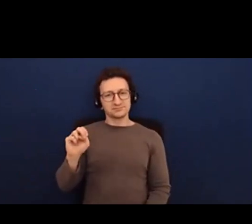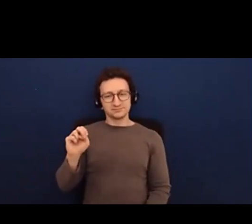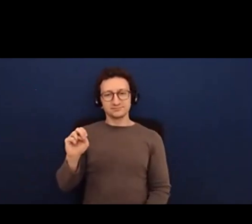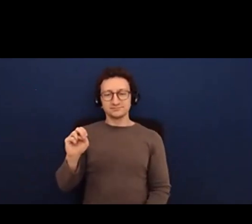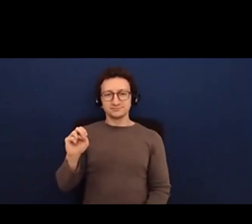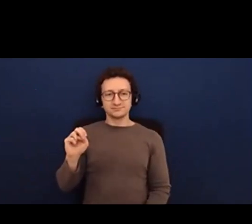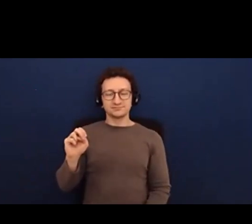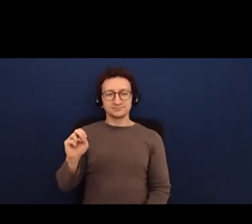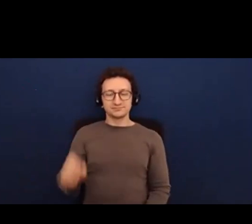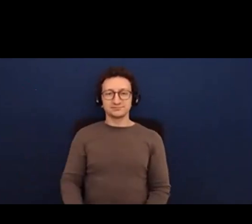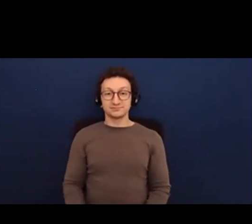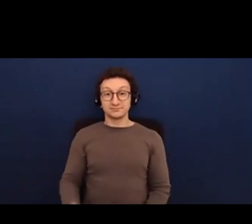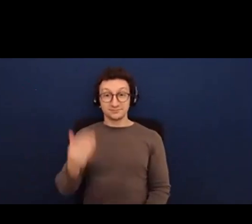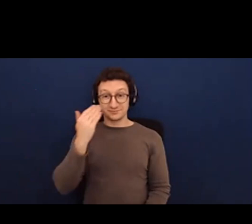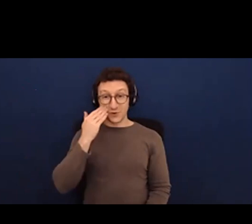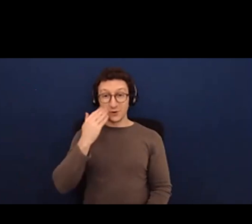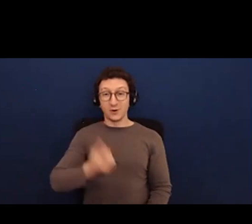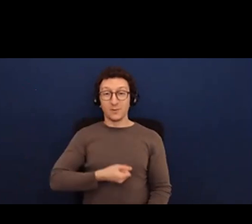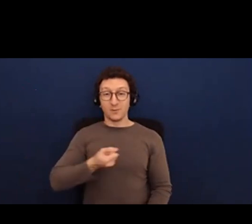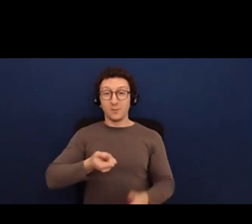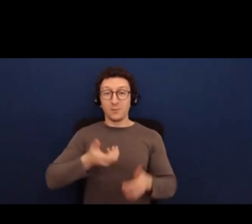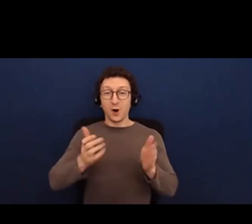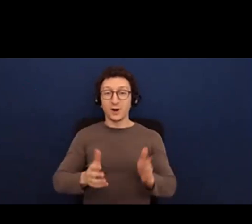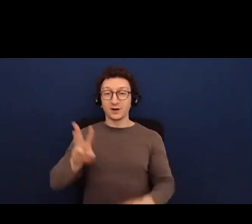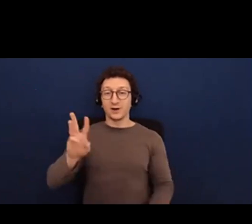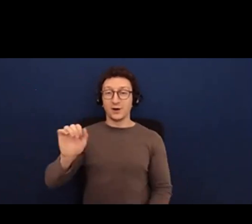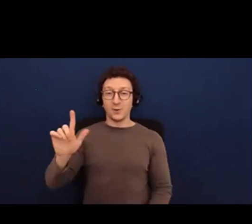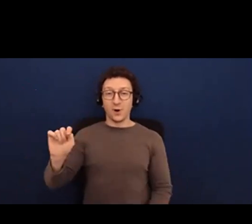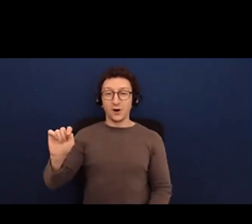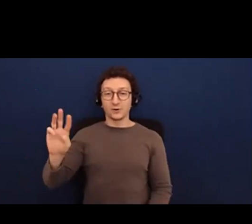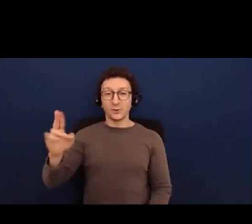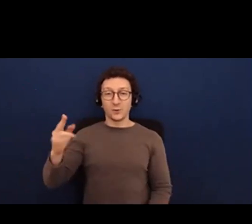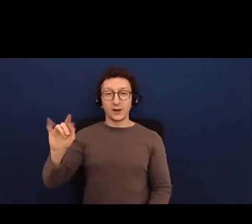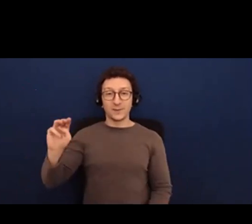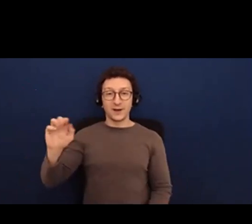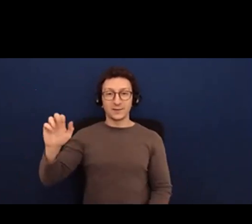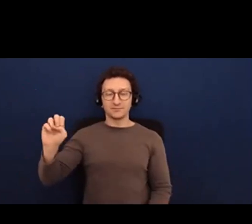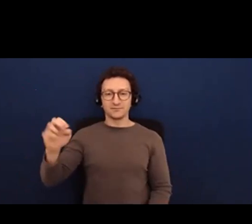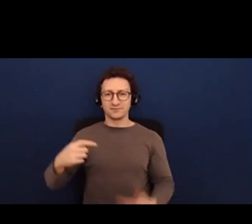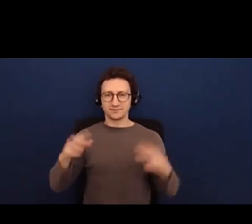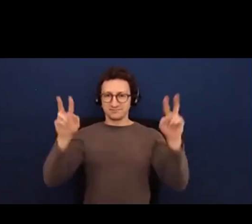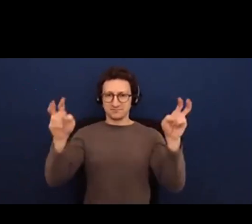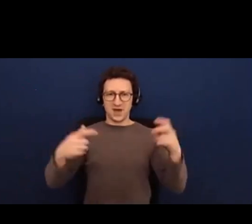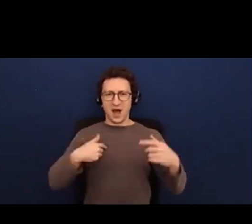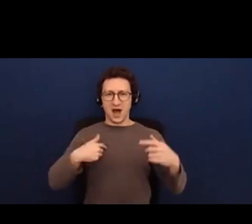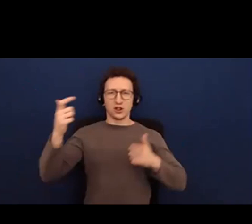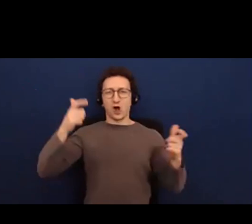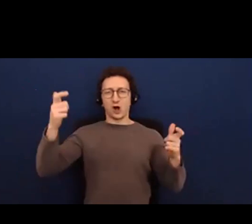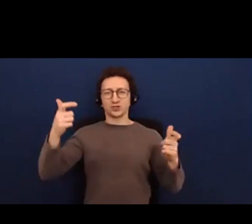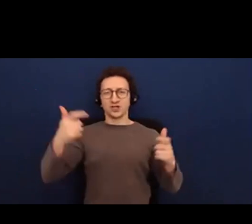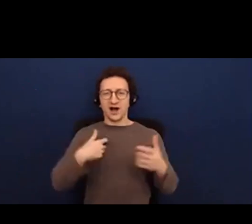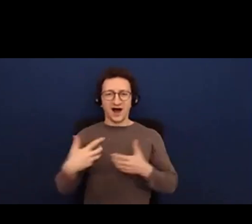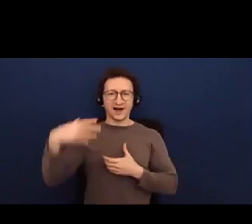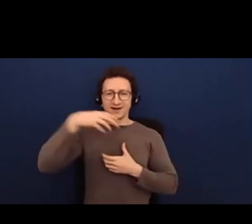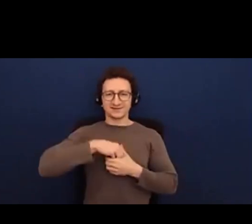the famous statement from Walt Whitman, who says, "I am large, I contain multitudes, I contradict myself."